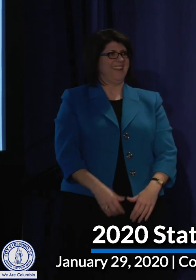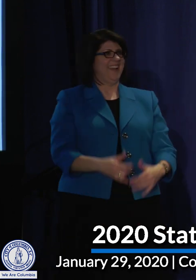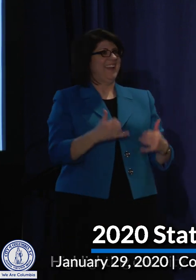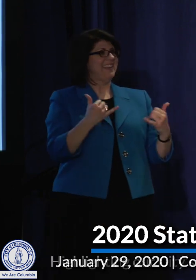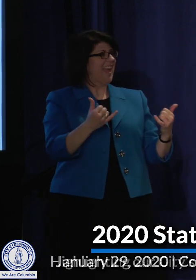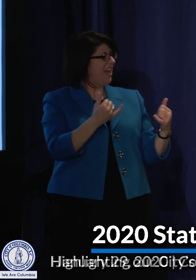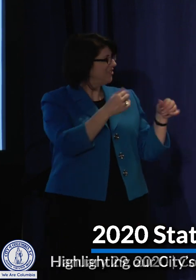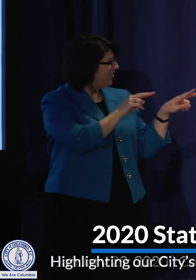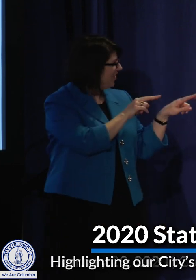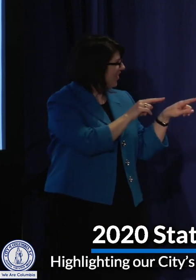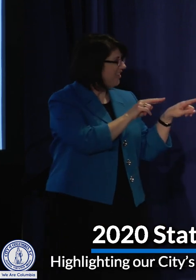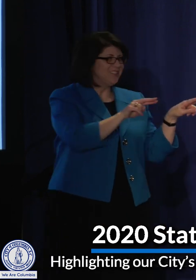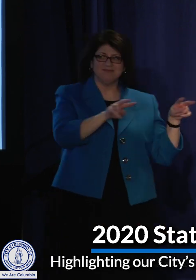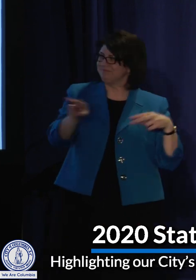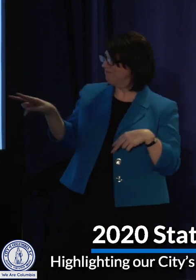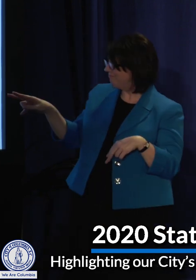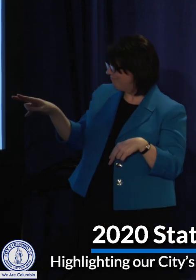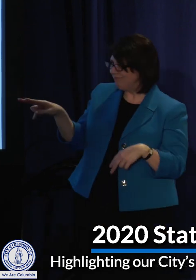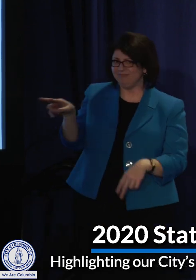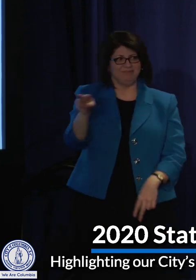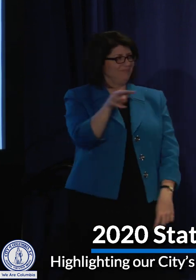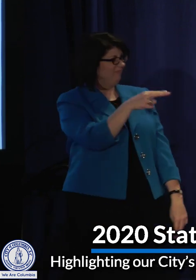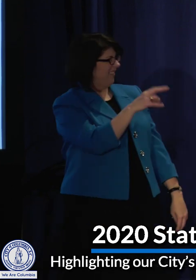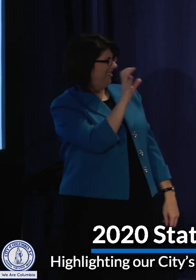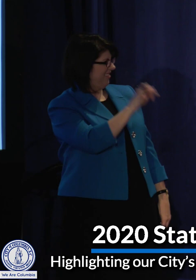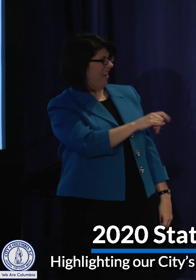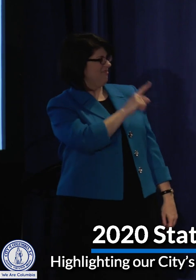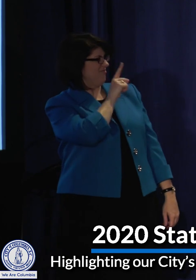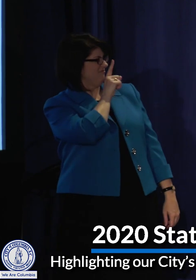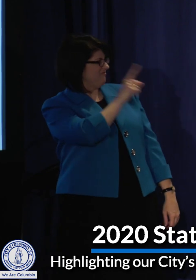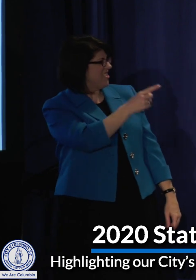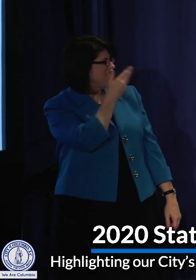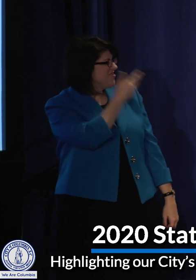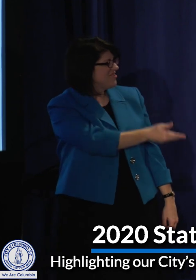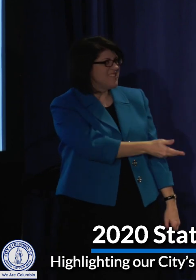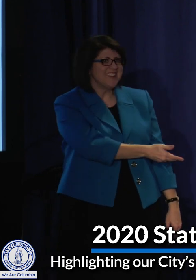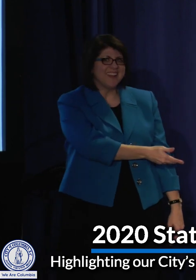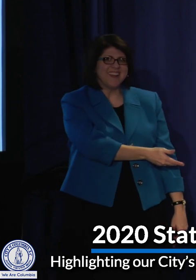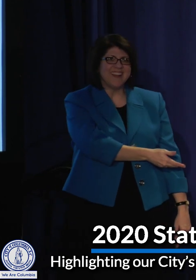to the neighbor to your left and say, that was real good.